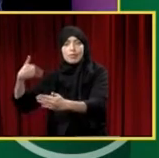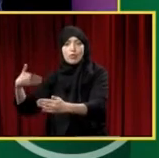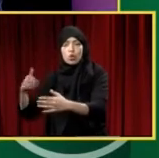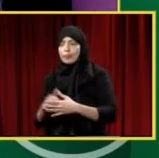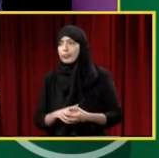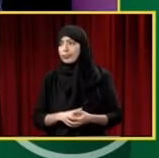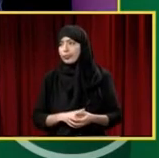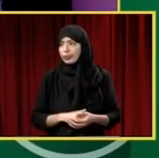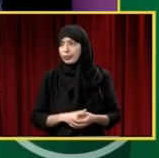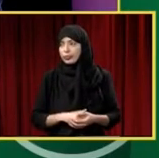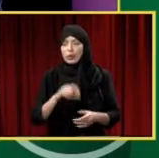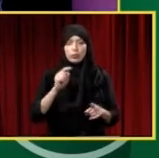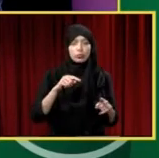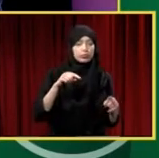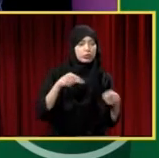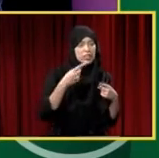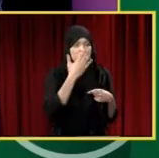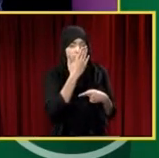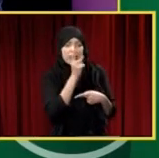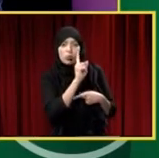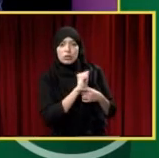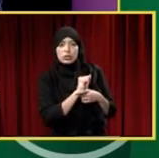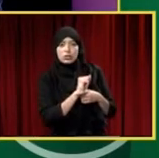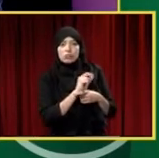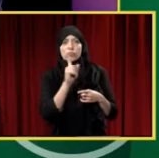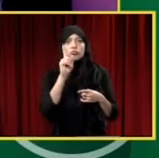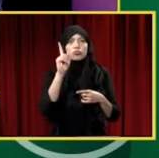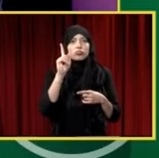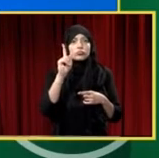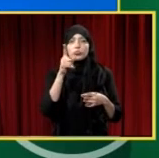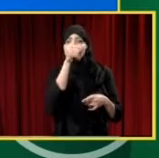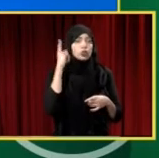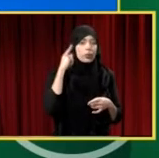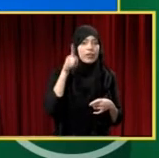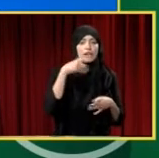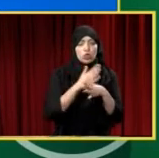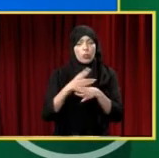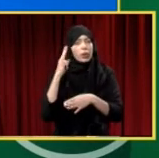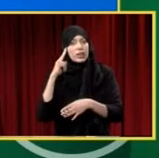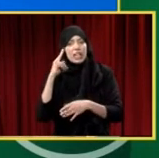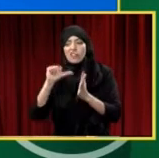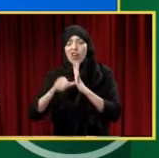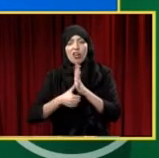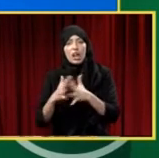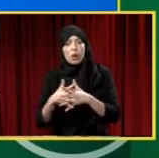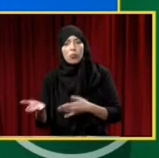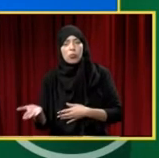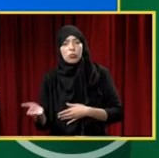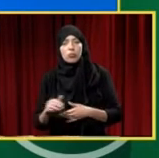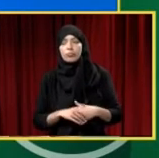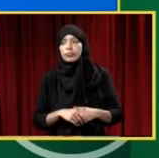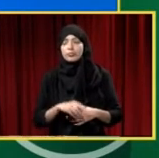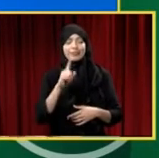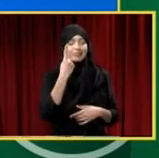in working with people, the colleagues who are deaf or hard of hearing? Again, it's, the first thing is